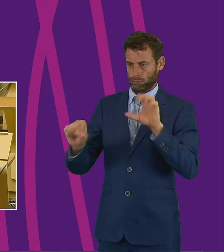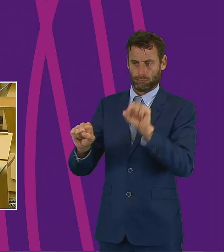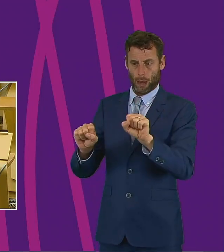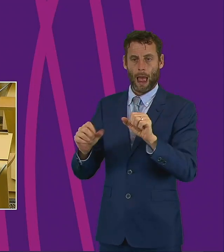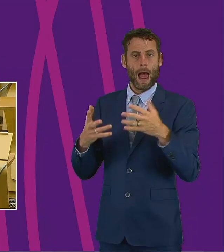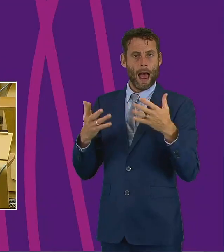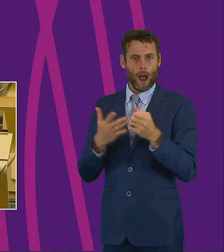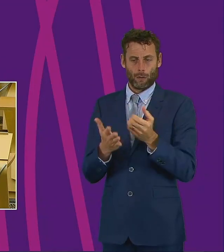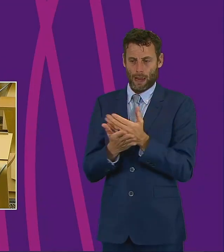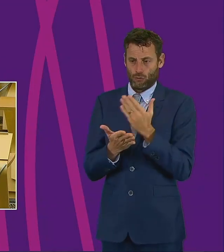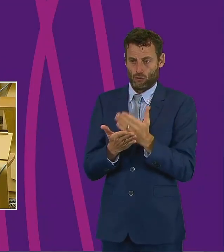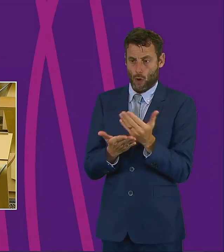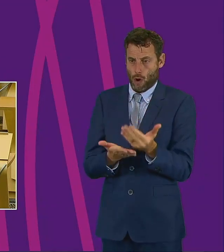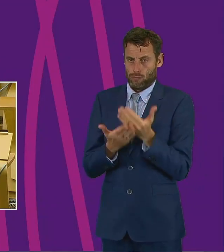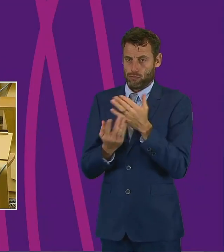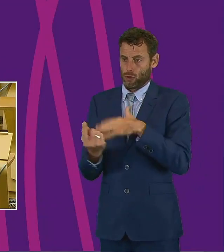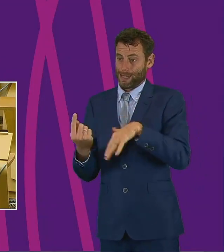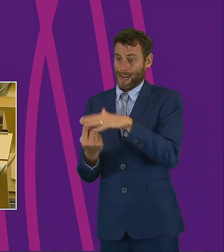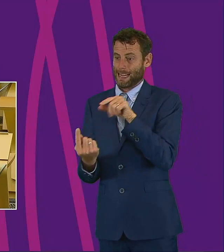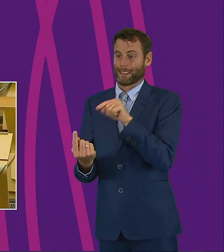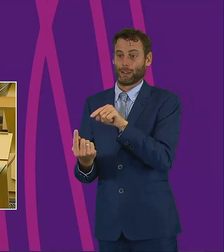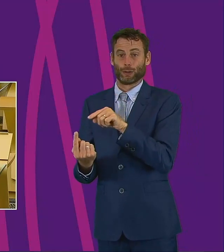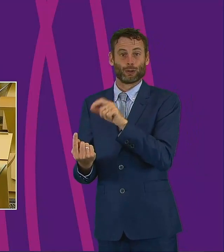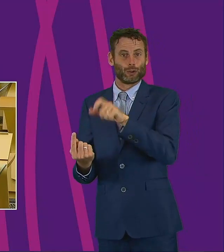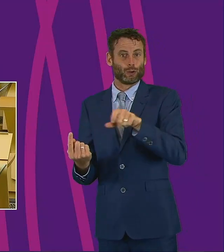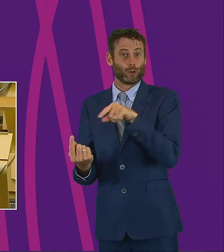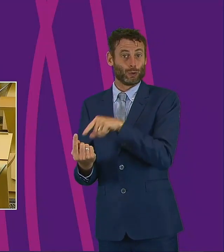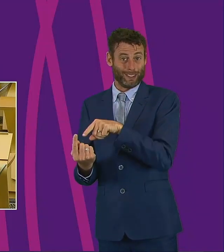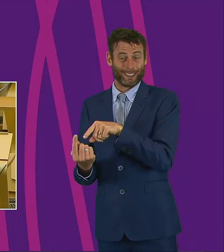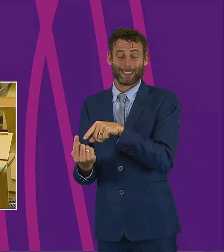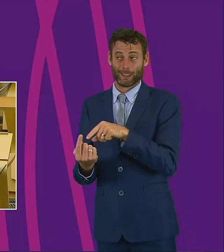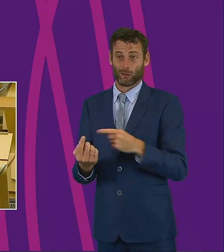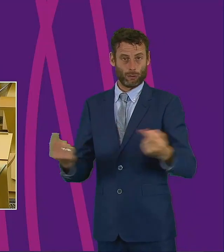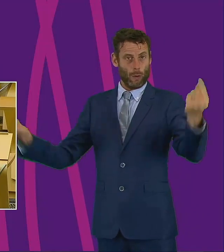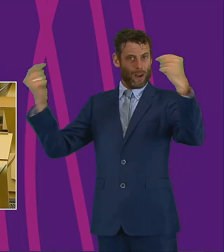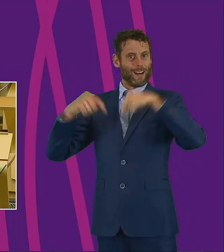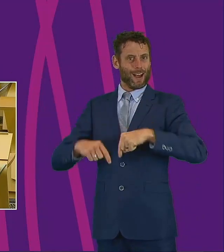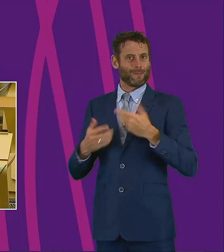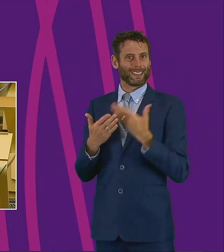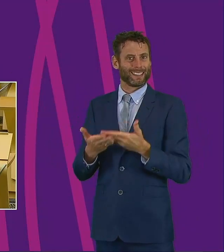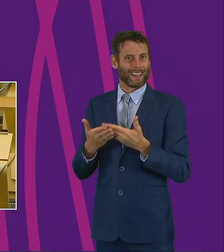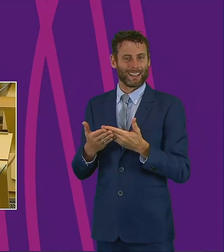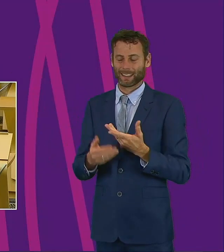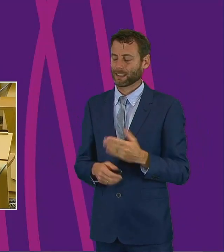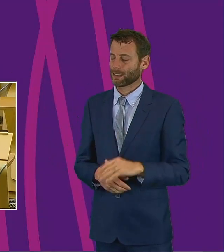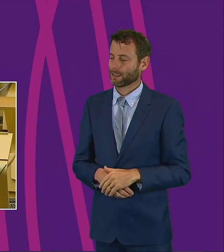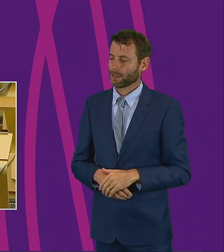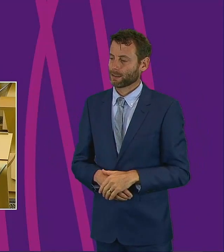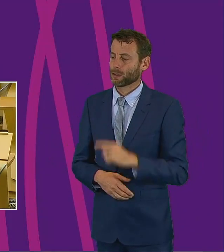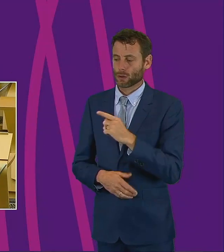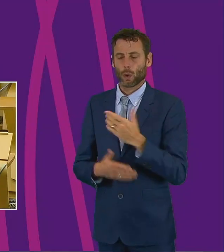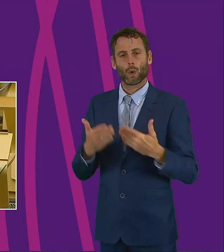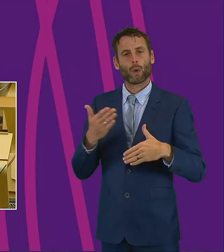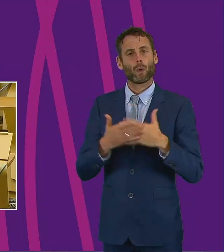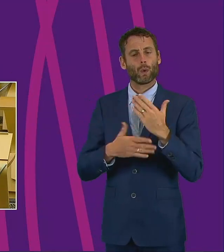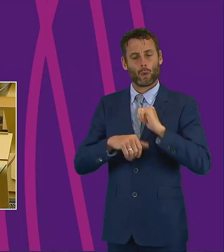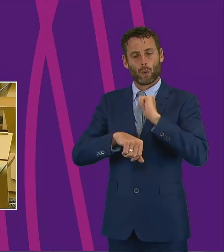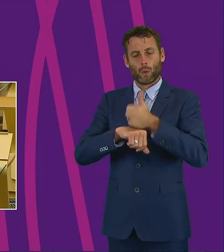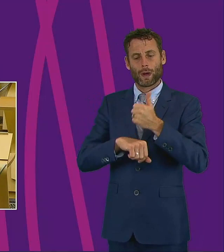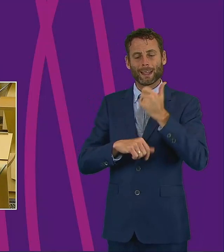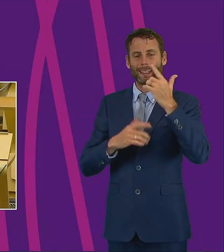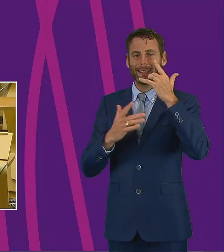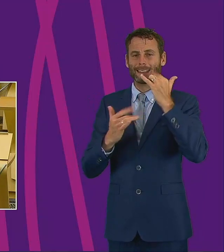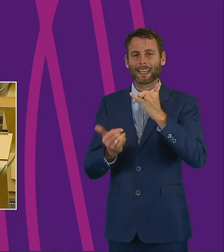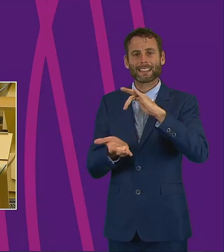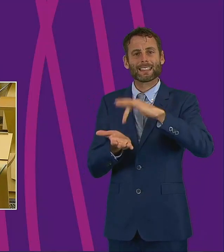student community and of course wider communities where student populations are based. The new walk-in testing centre in St Andrews that I